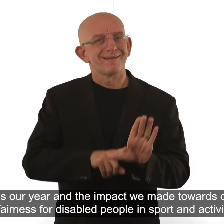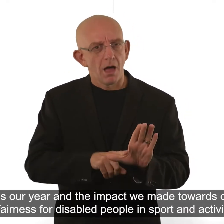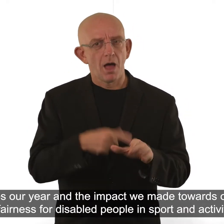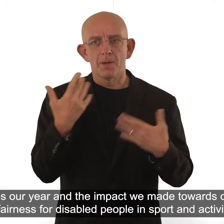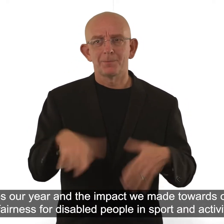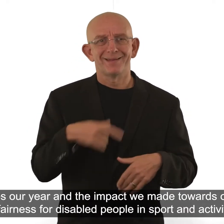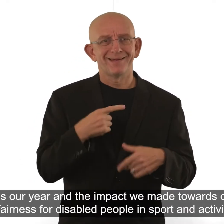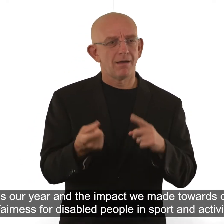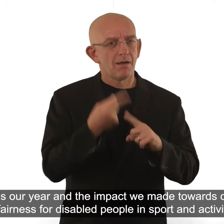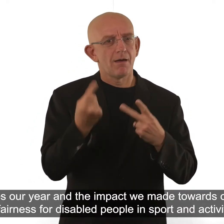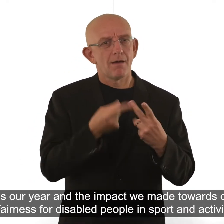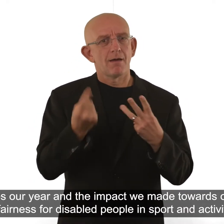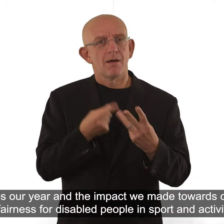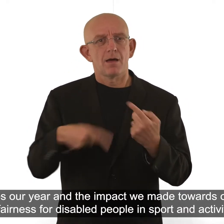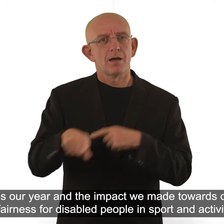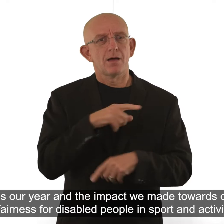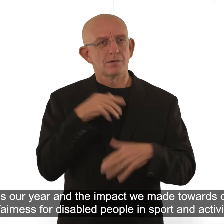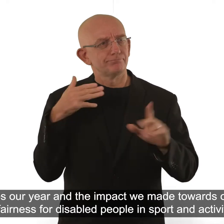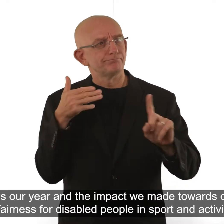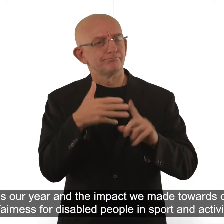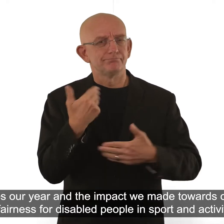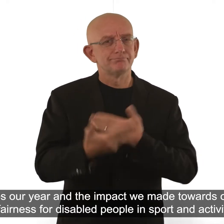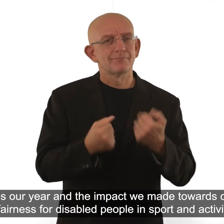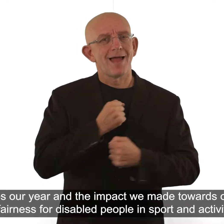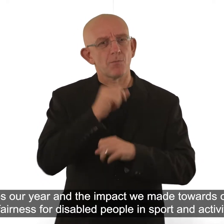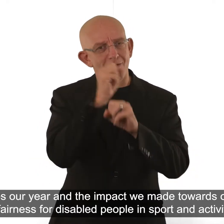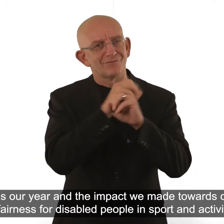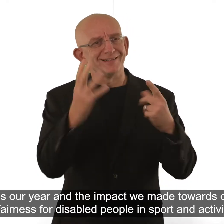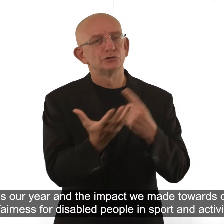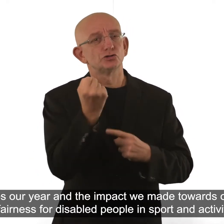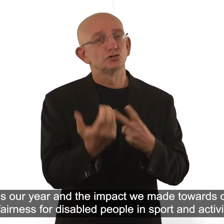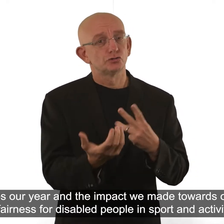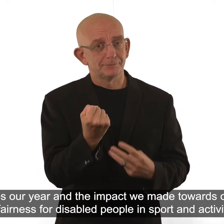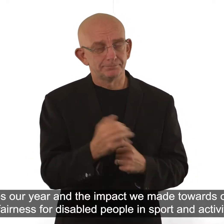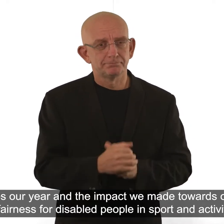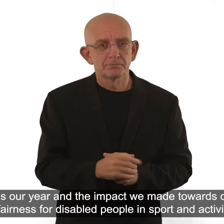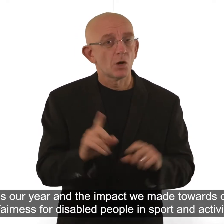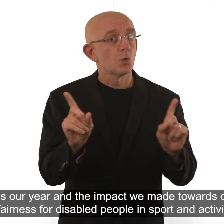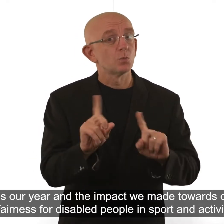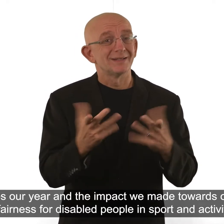towards our vision, fairness for disabled people in sport and activity.